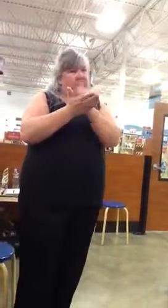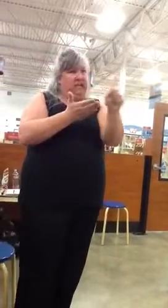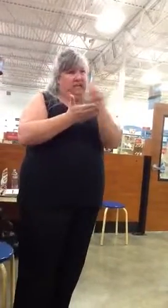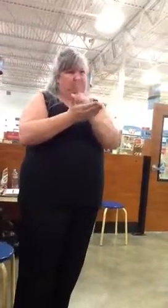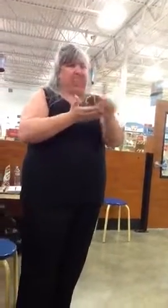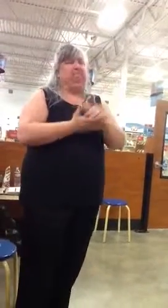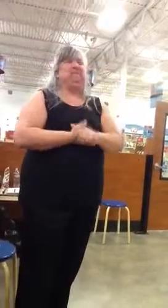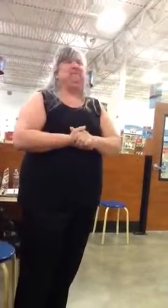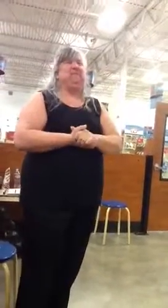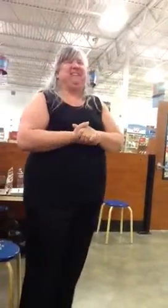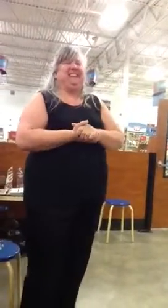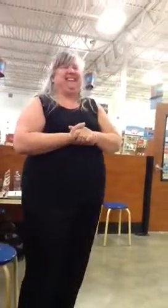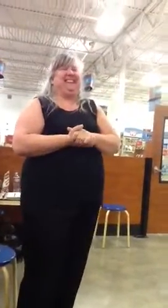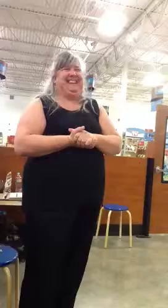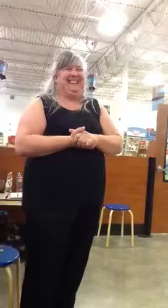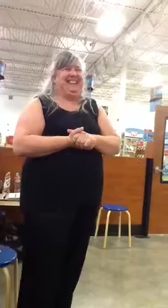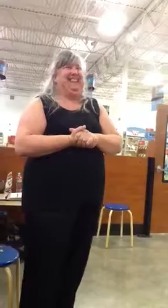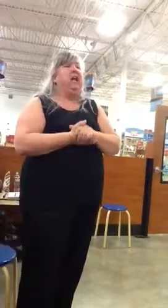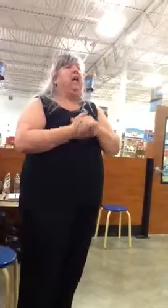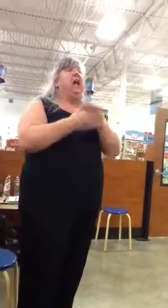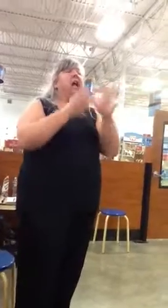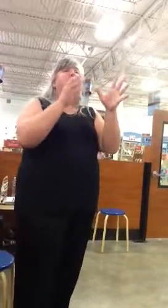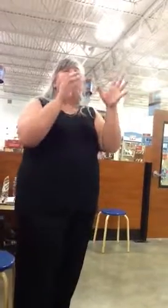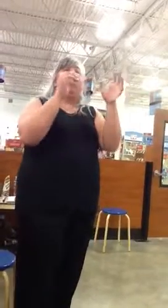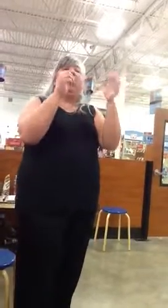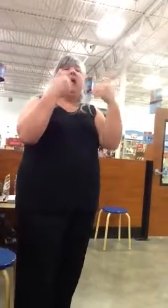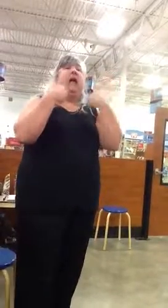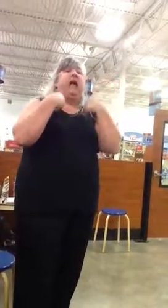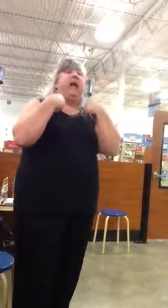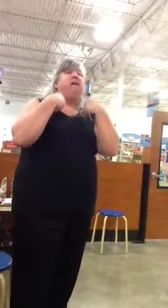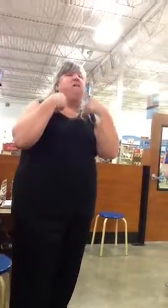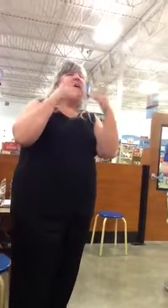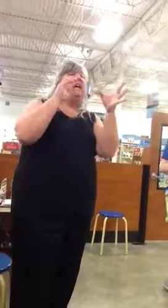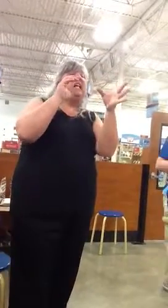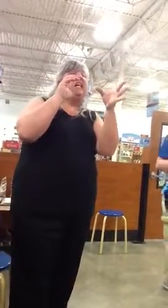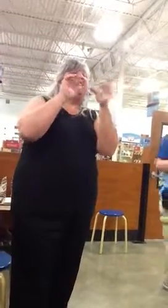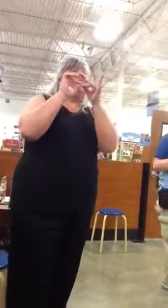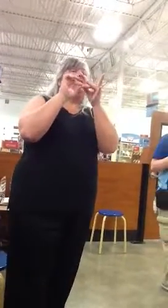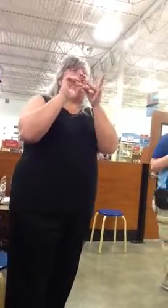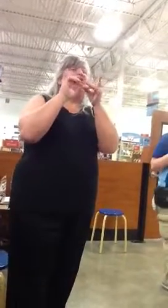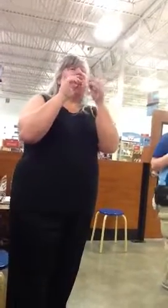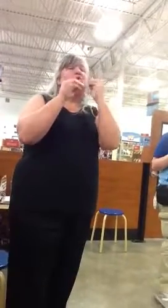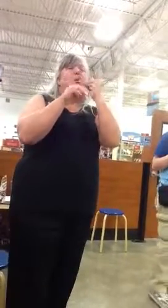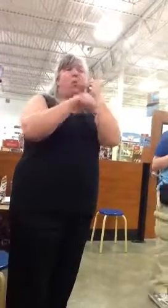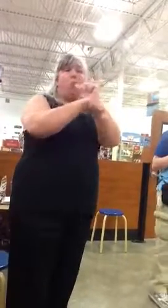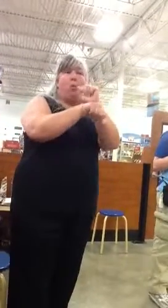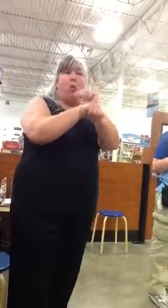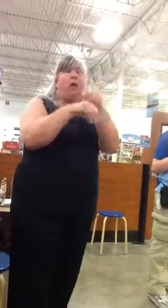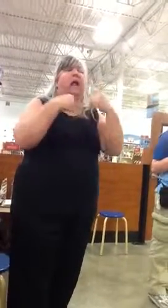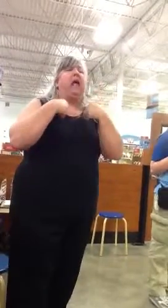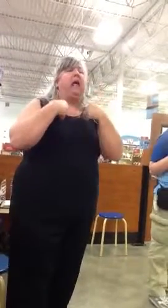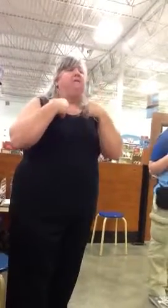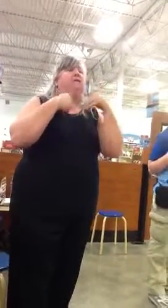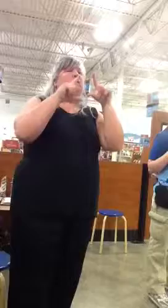Okay? Now, attached to the homework are 4 coupons. You have a $10 off of another dog training